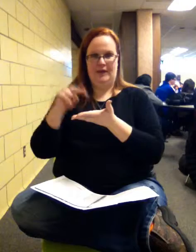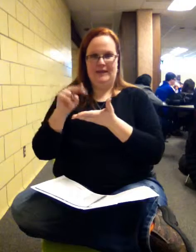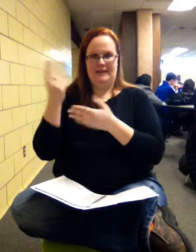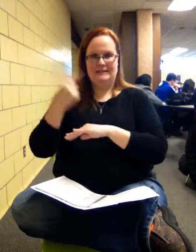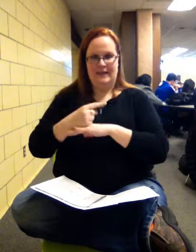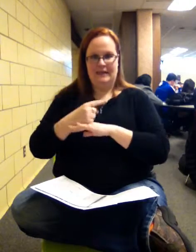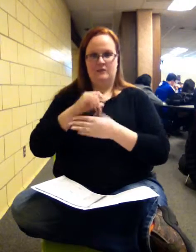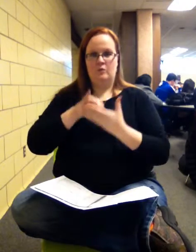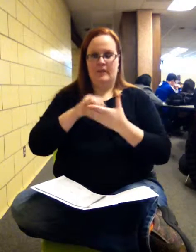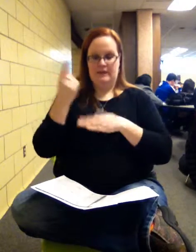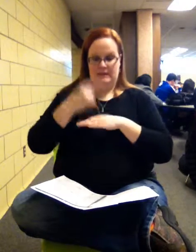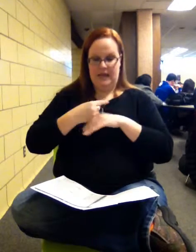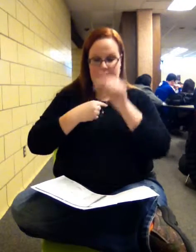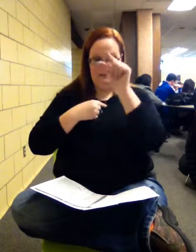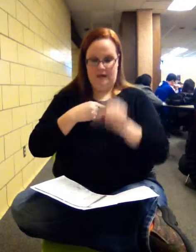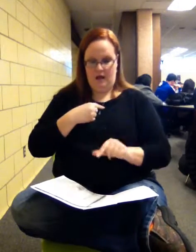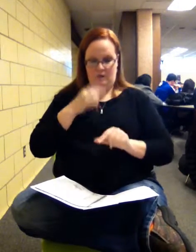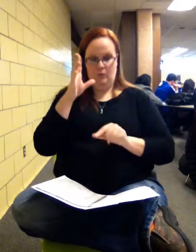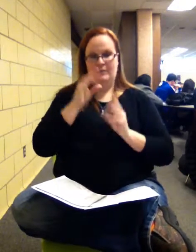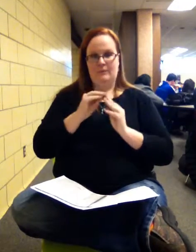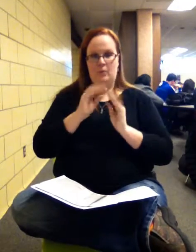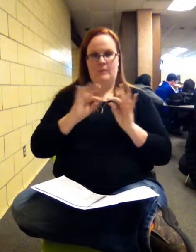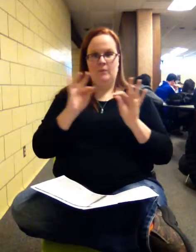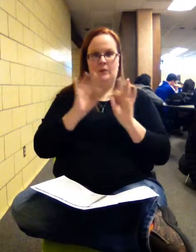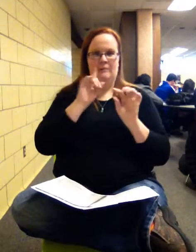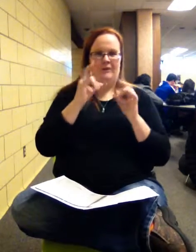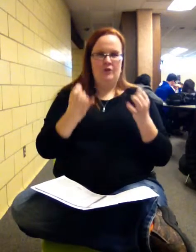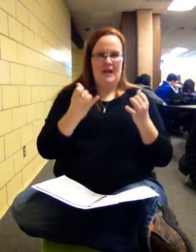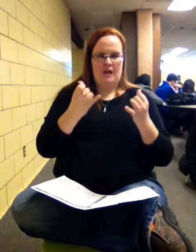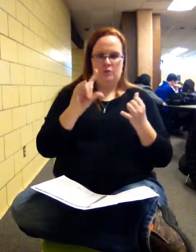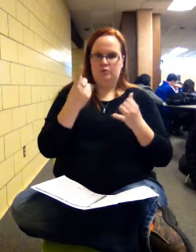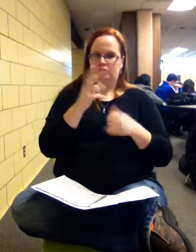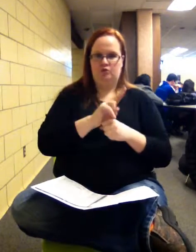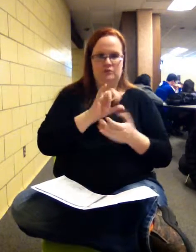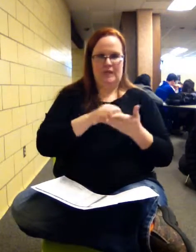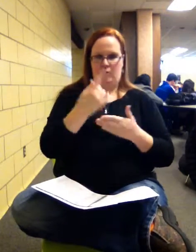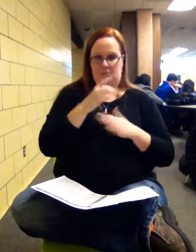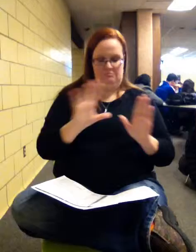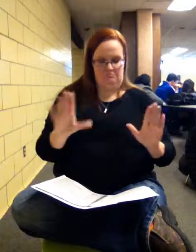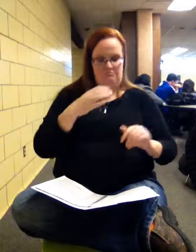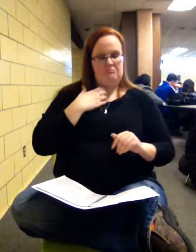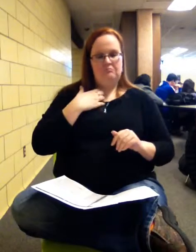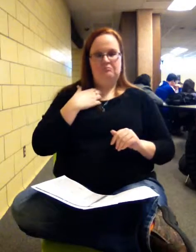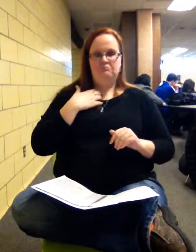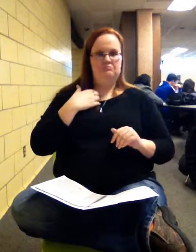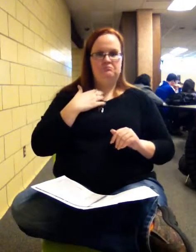little days column would become more important. But for now, we're just going to use that one, because we're not doing number 5 this